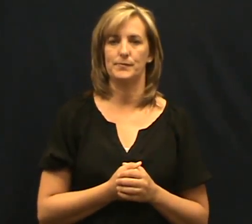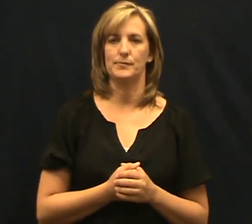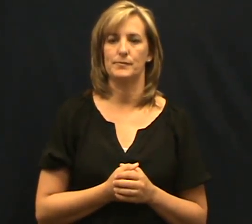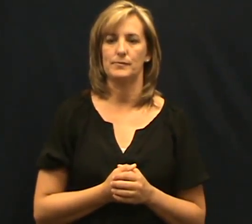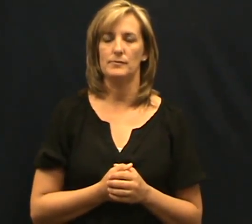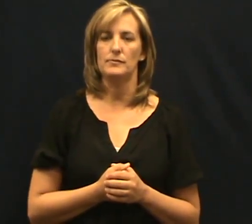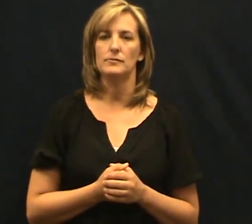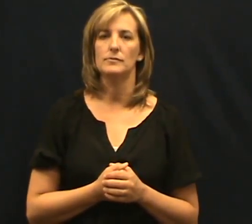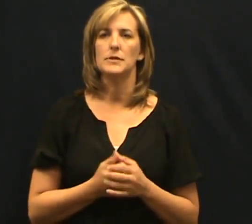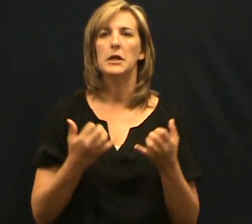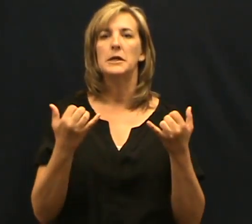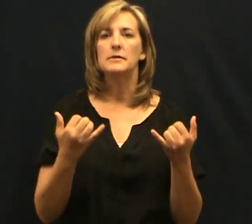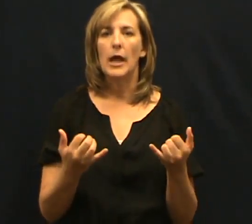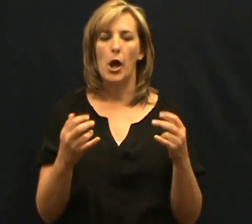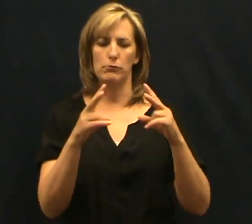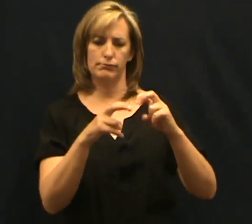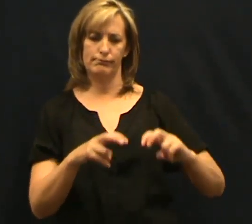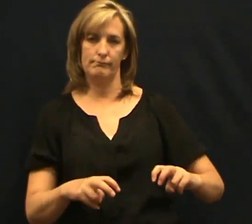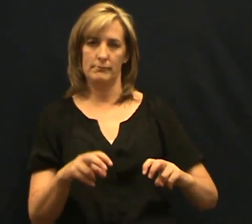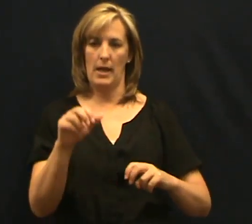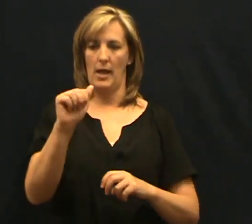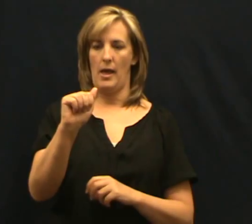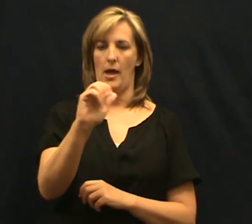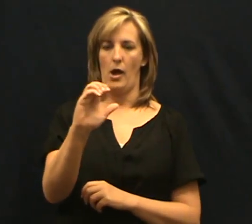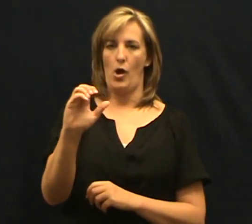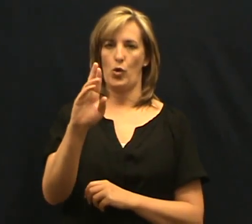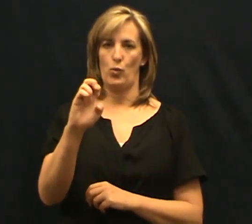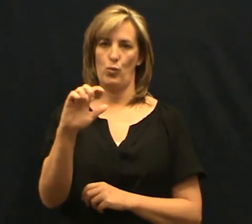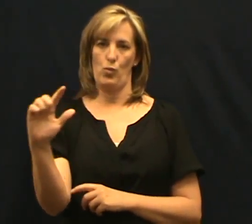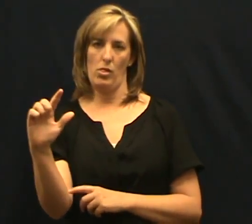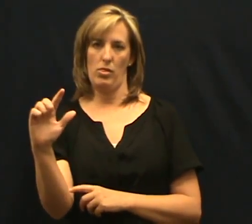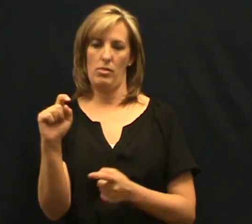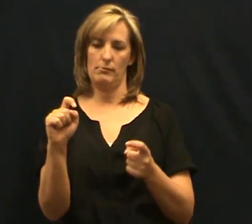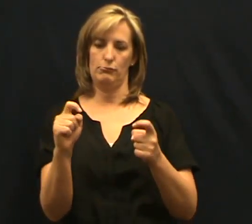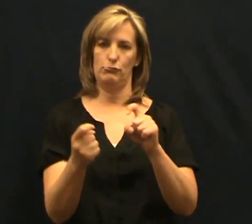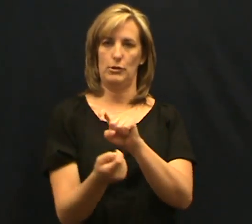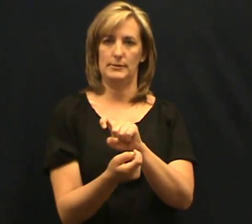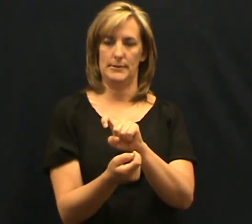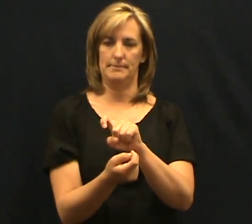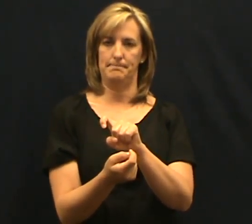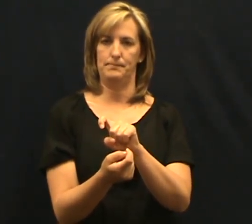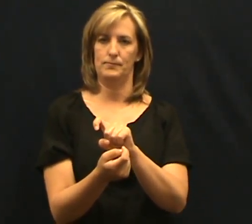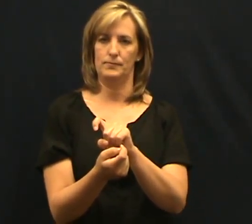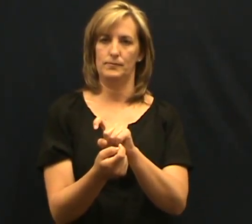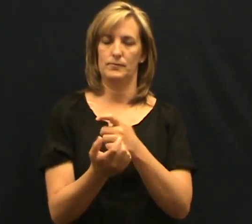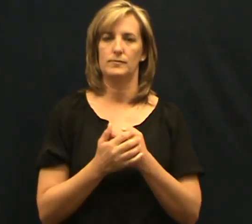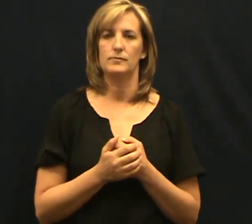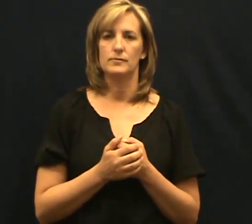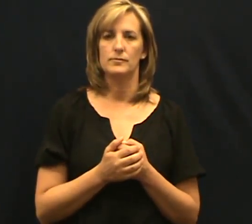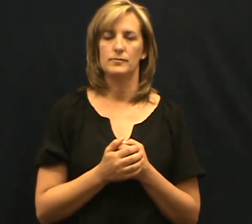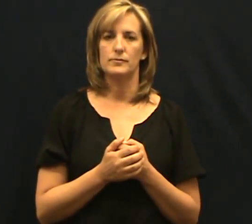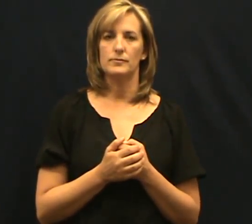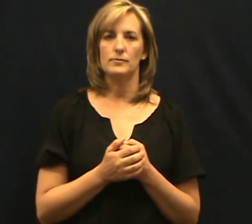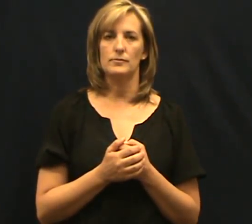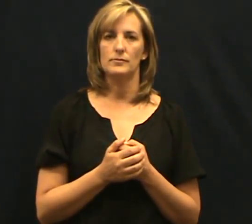Now let's take a look at accrual adjustments. Accrual adjustments, the reason they exist is because, as